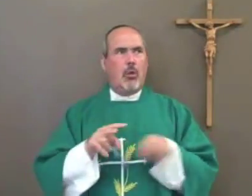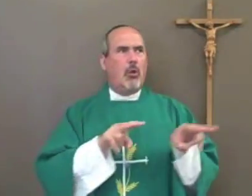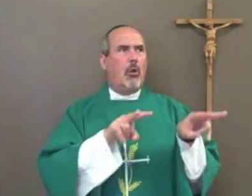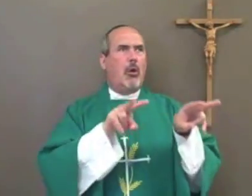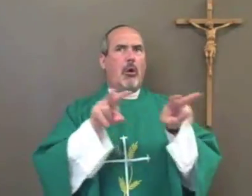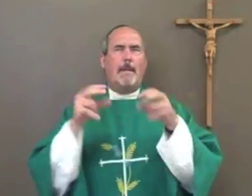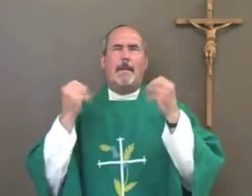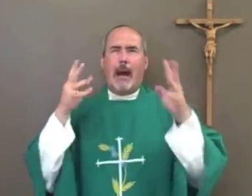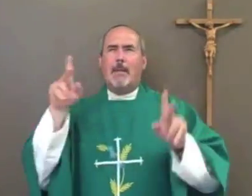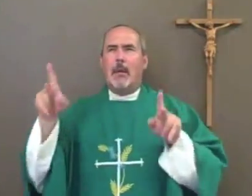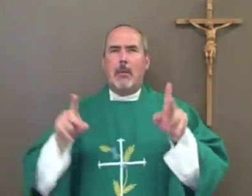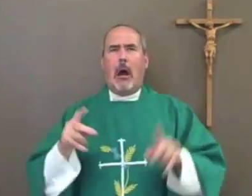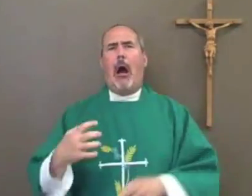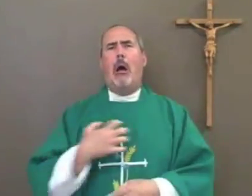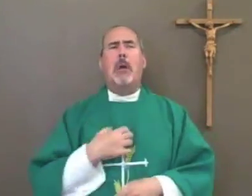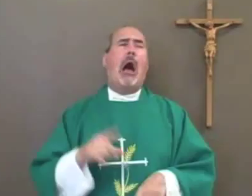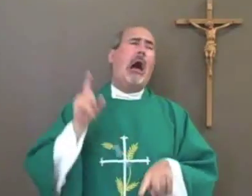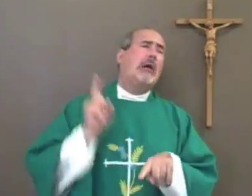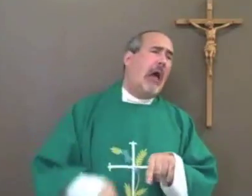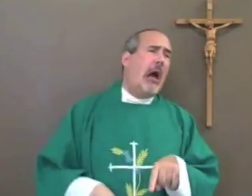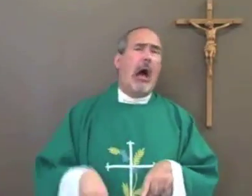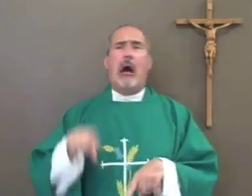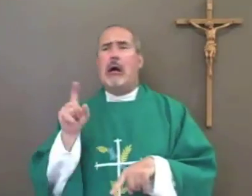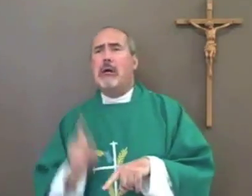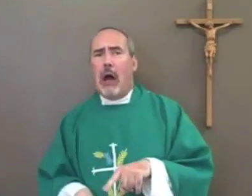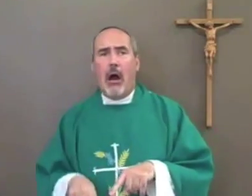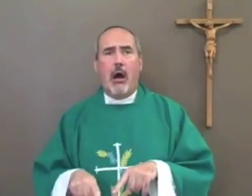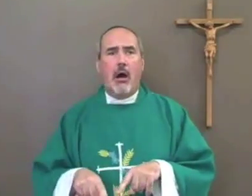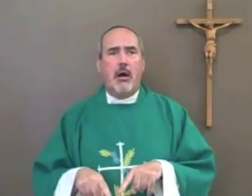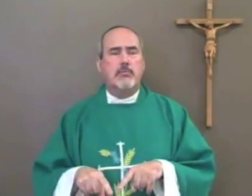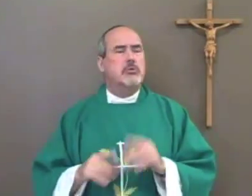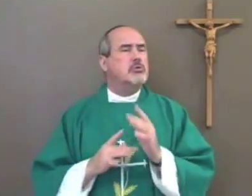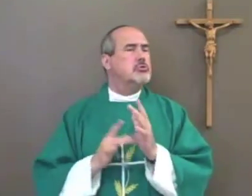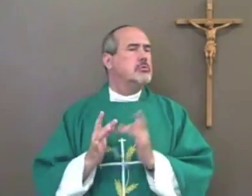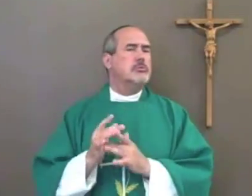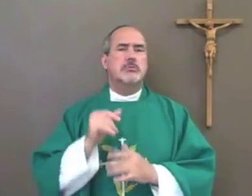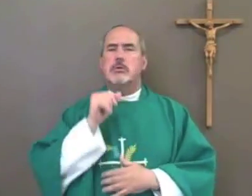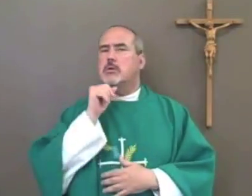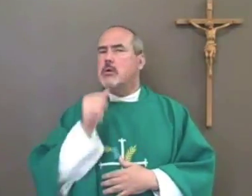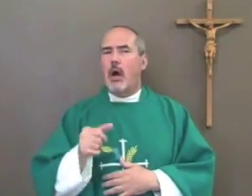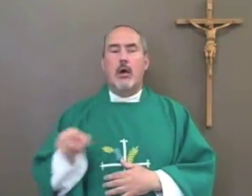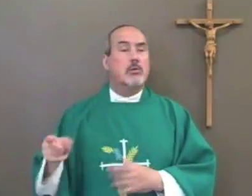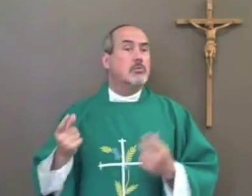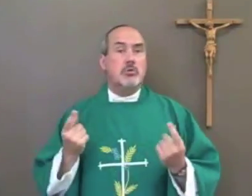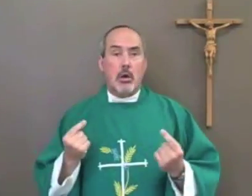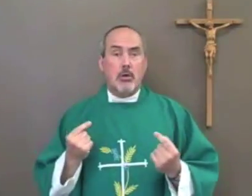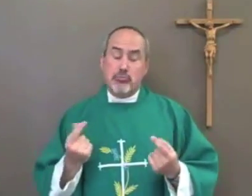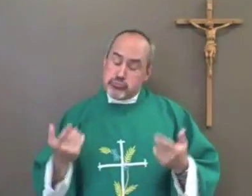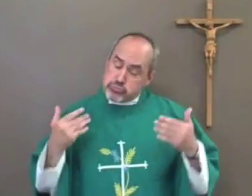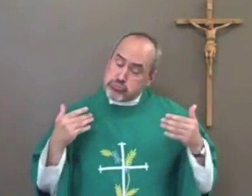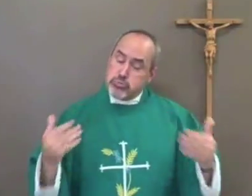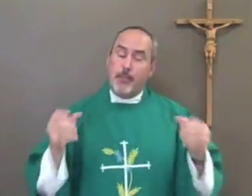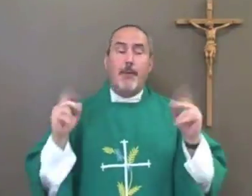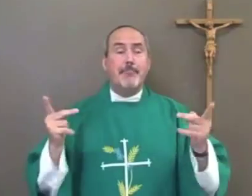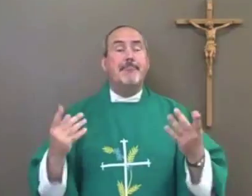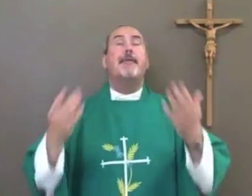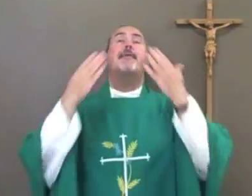2 fish. And he looked around at the multitude of people. And instead of saying, oh, I can't, he didn't do that.